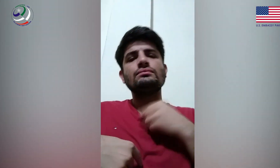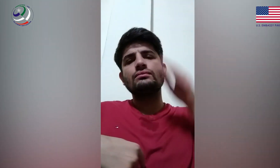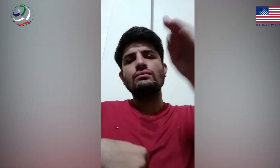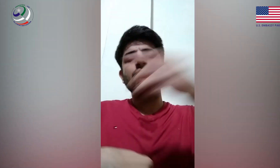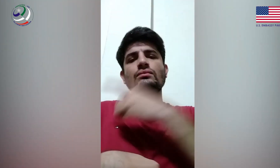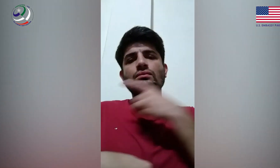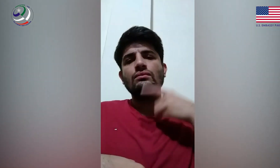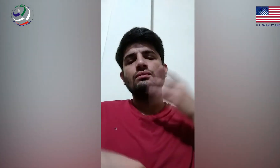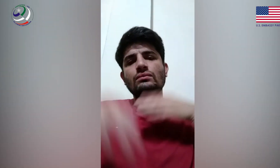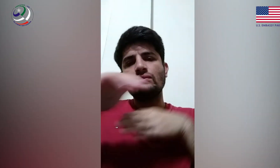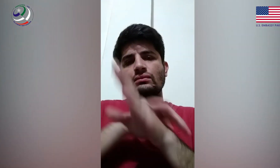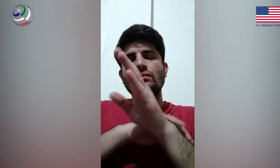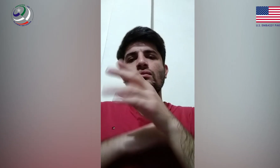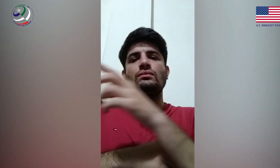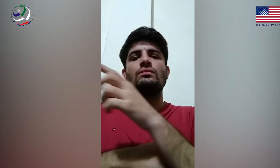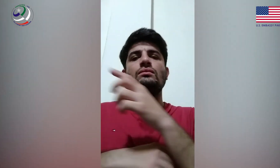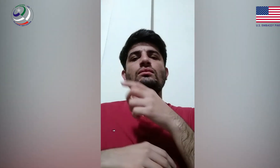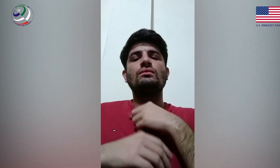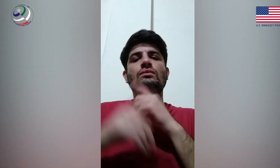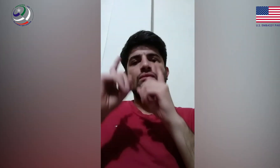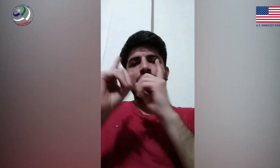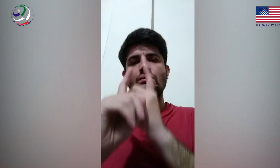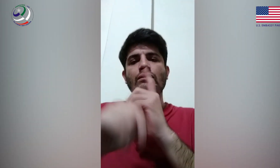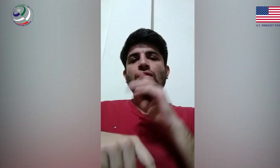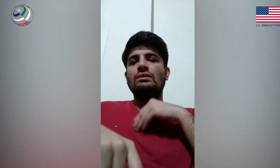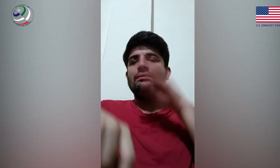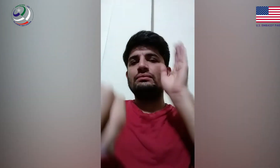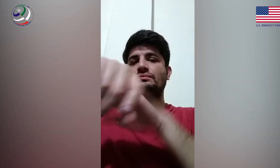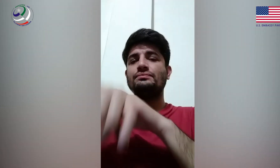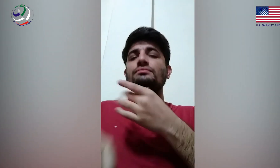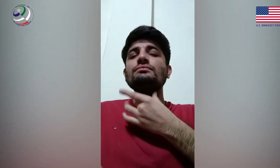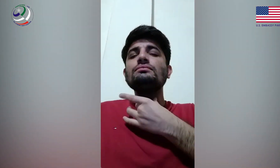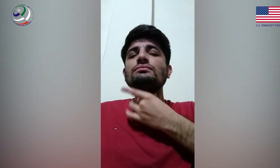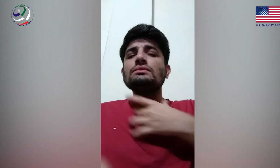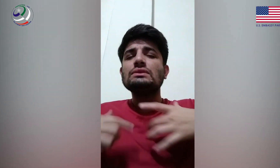I told the doctor that I had chest pain and throat pain.